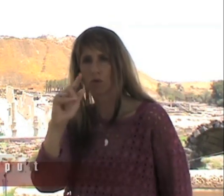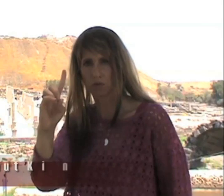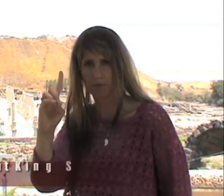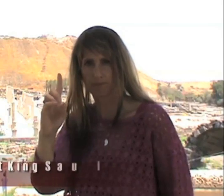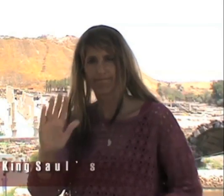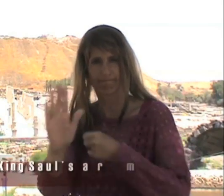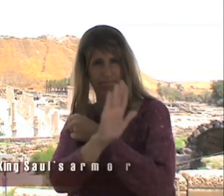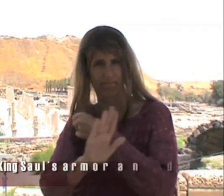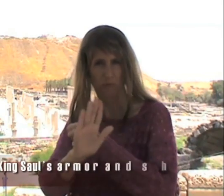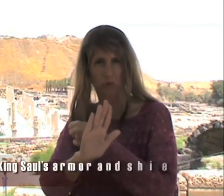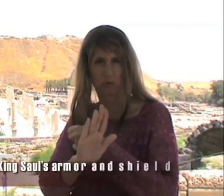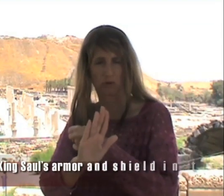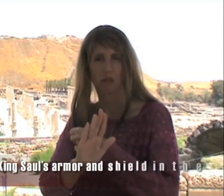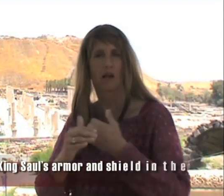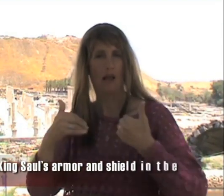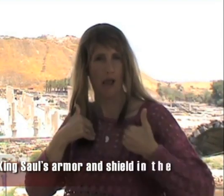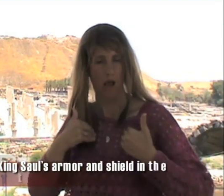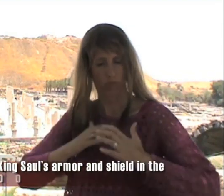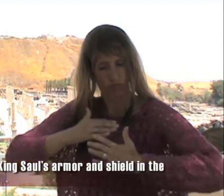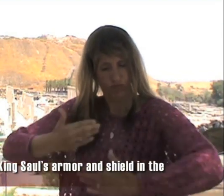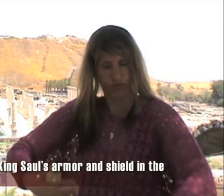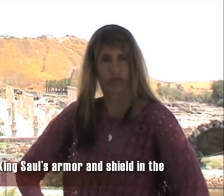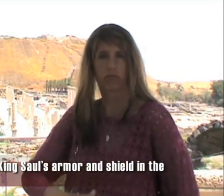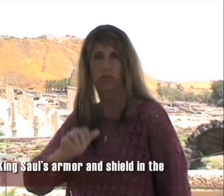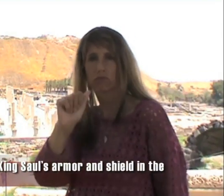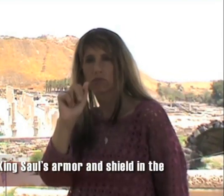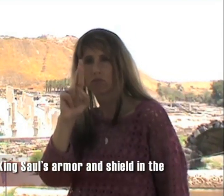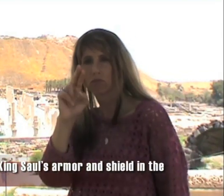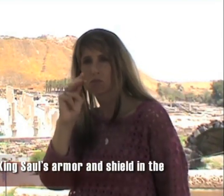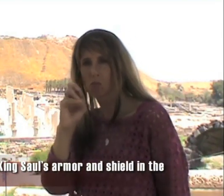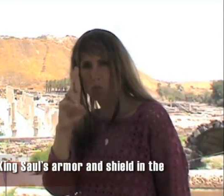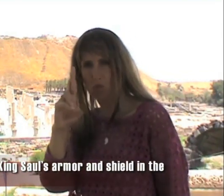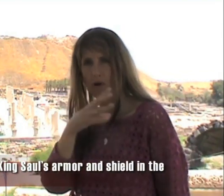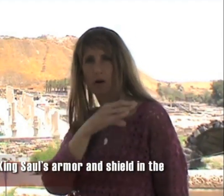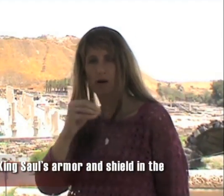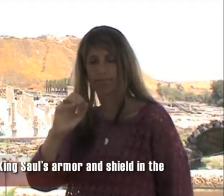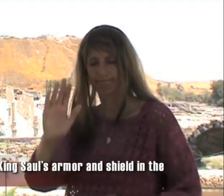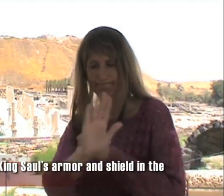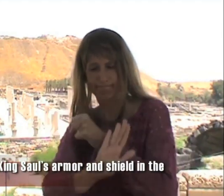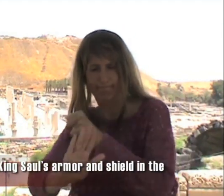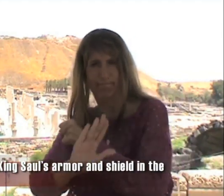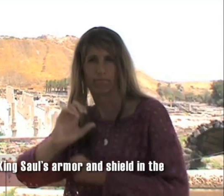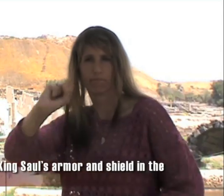and the shield. The armor and the shield,